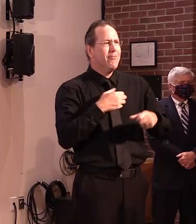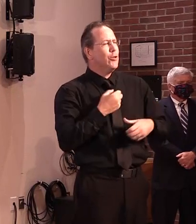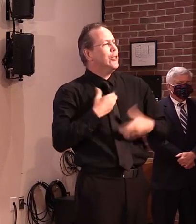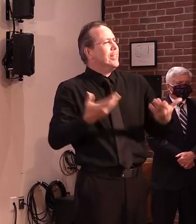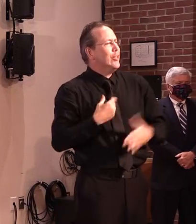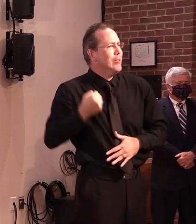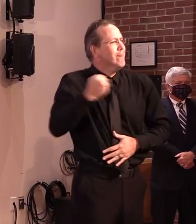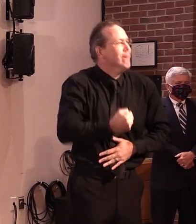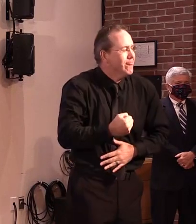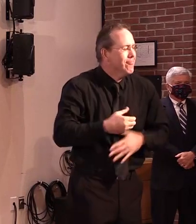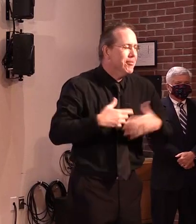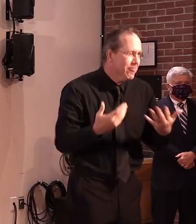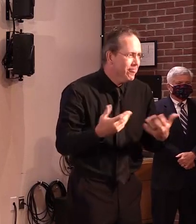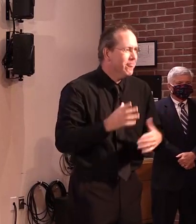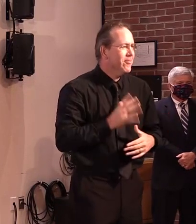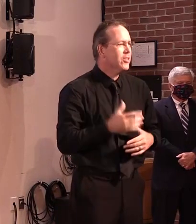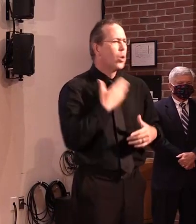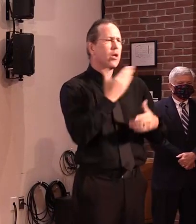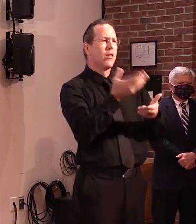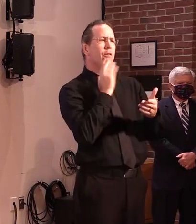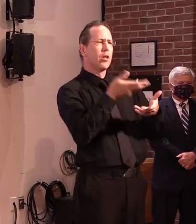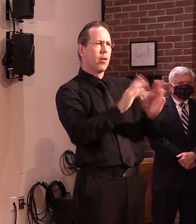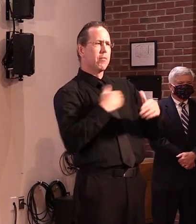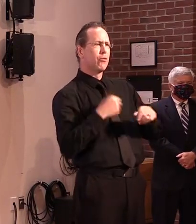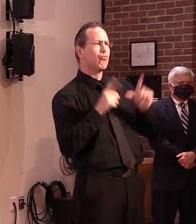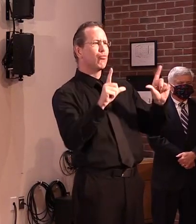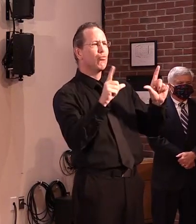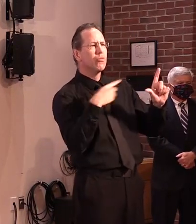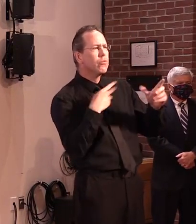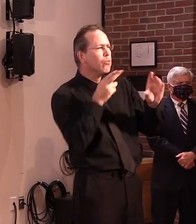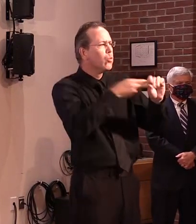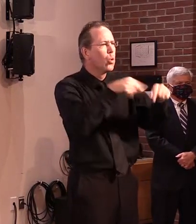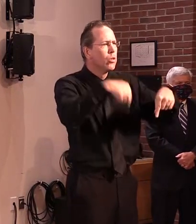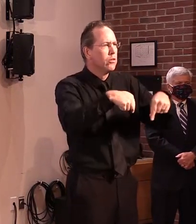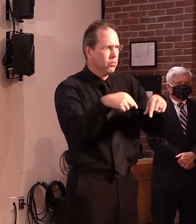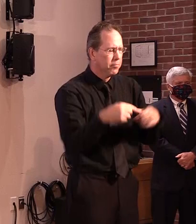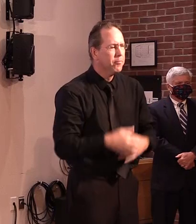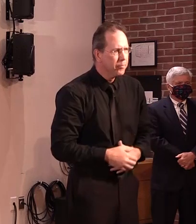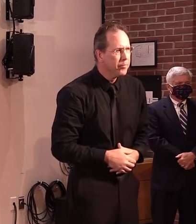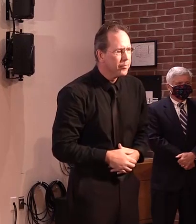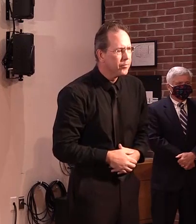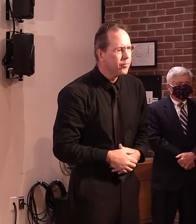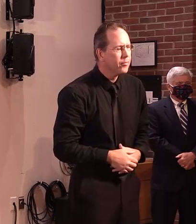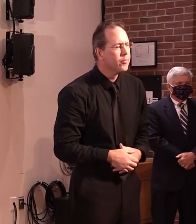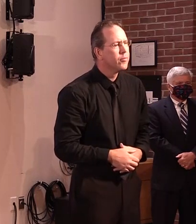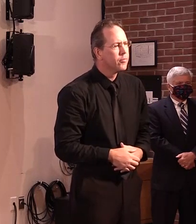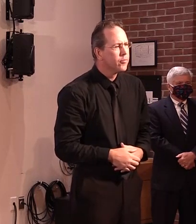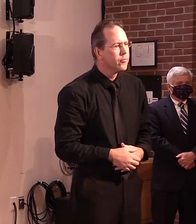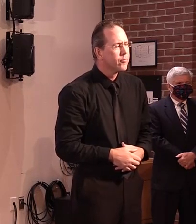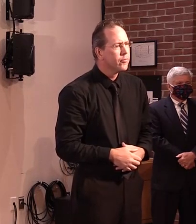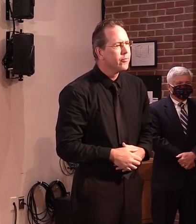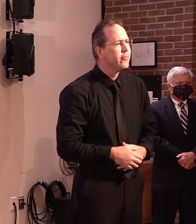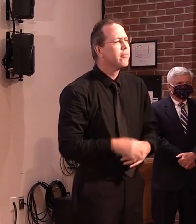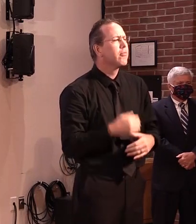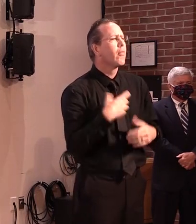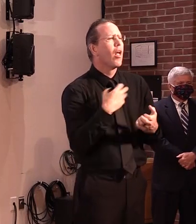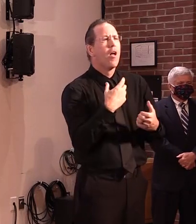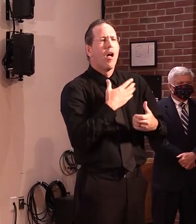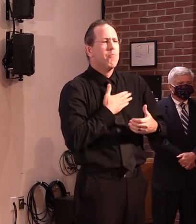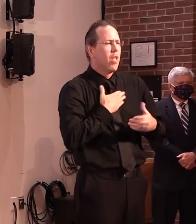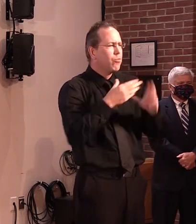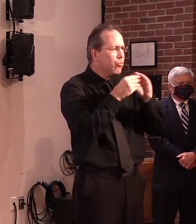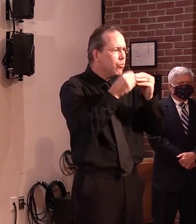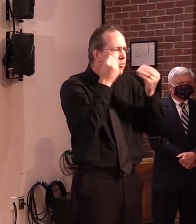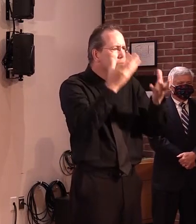the opportunity to join you today in this briefing. I'm particularly pleased about being here because what